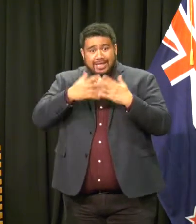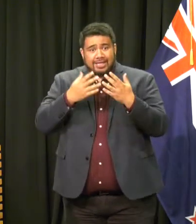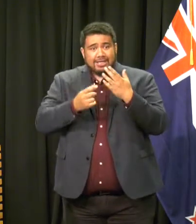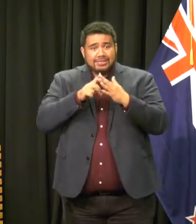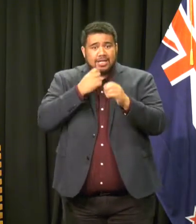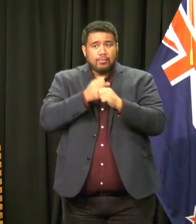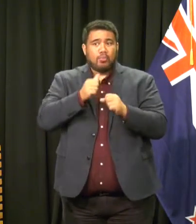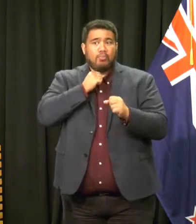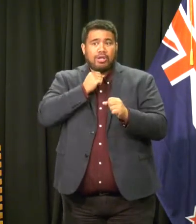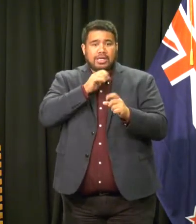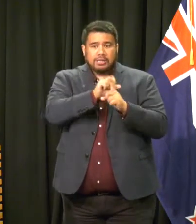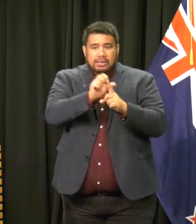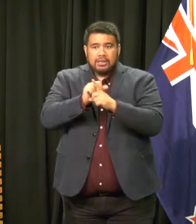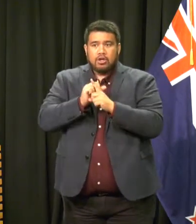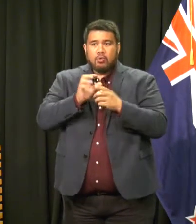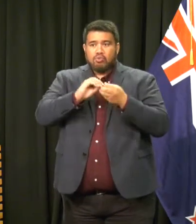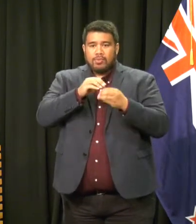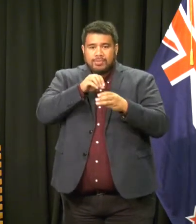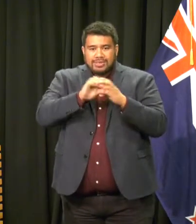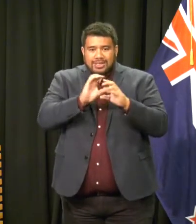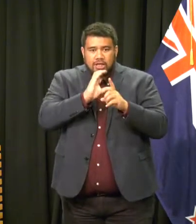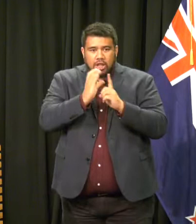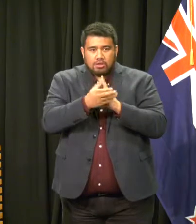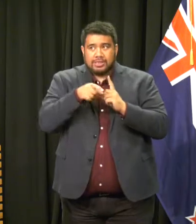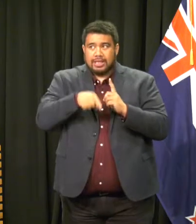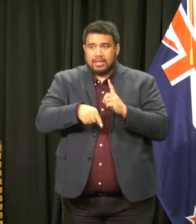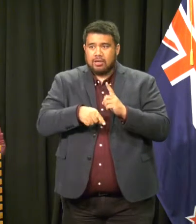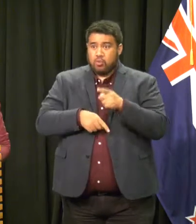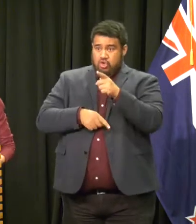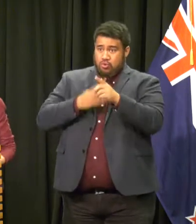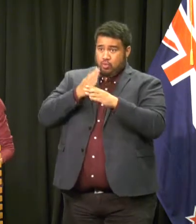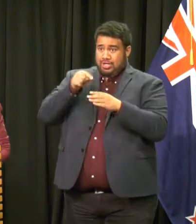or problematic? You have too.